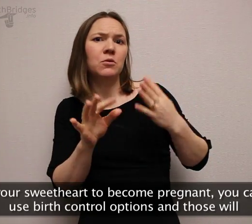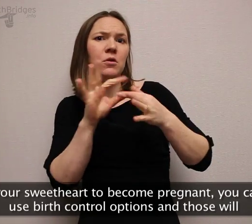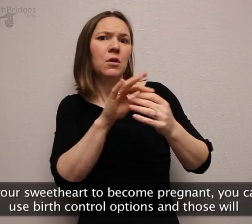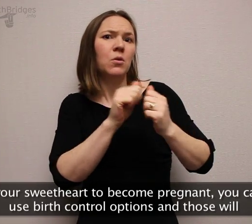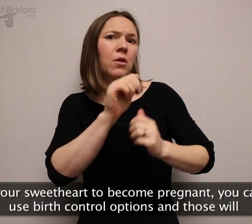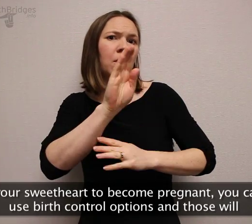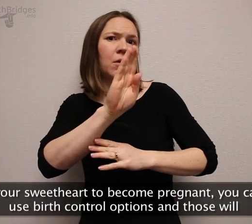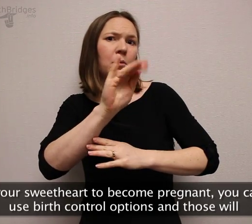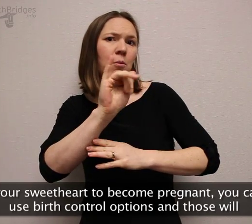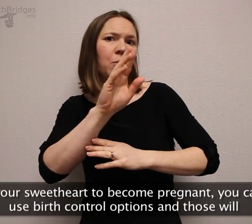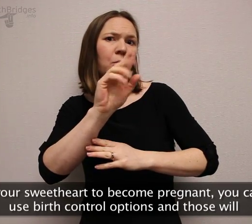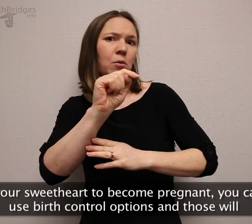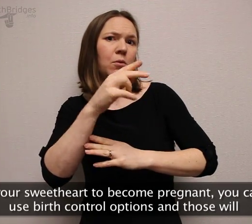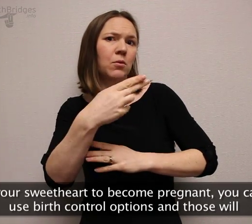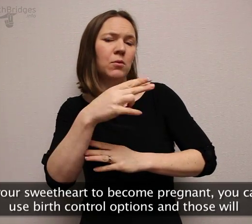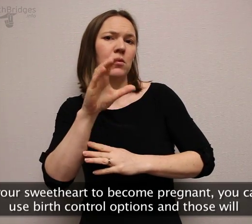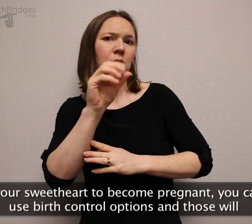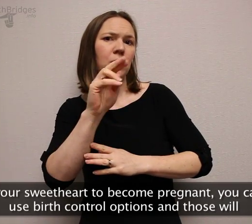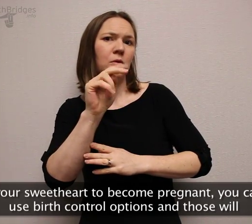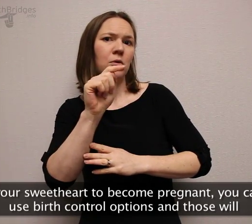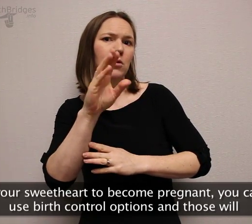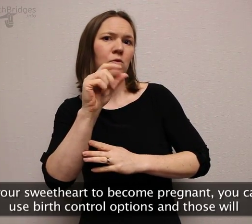use birth control options.